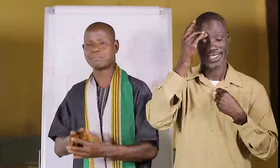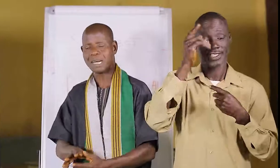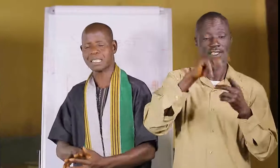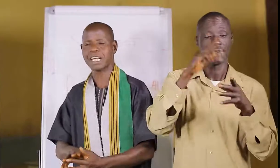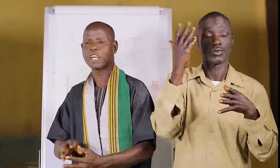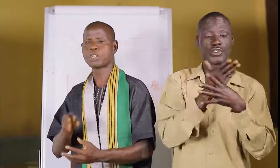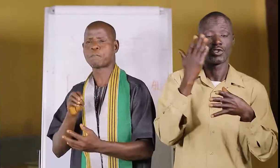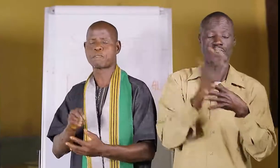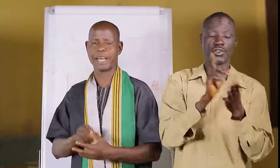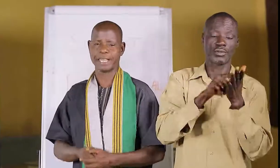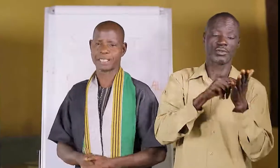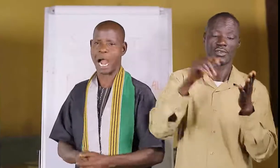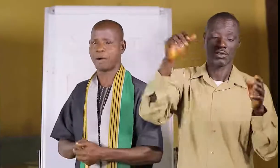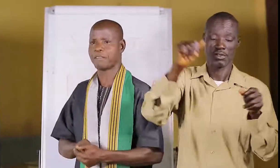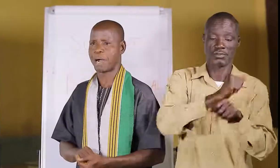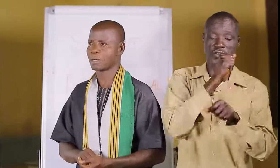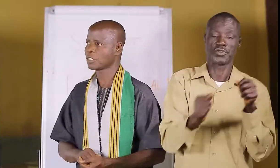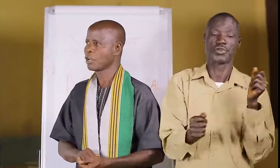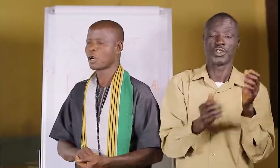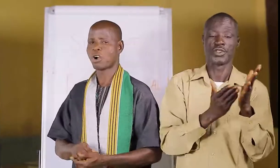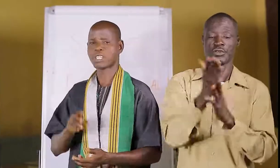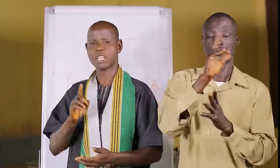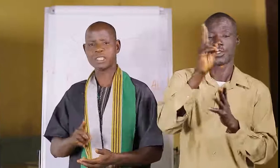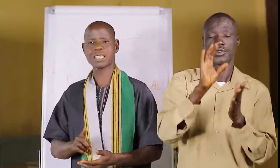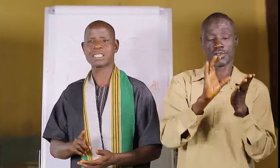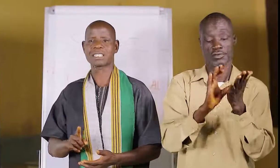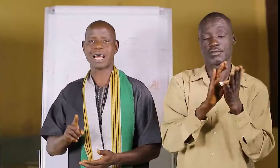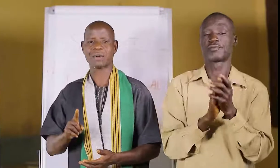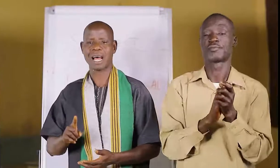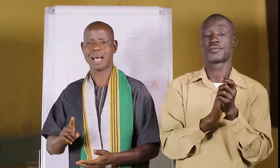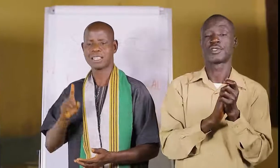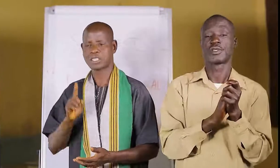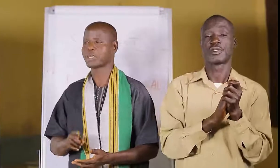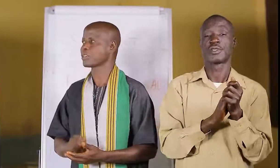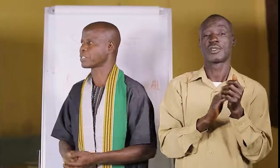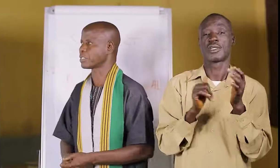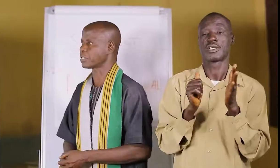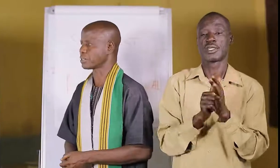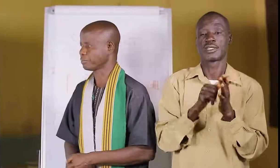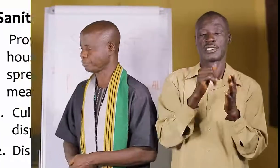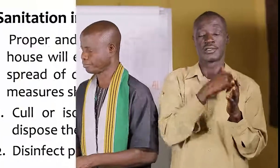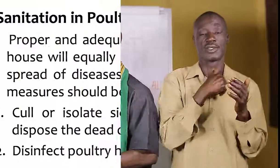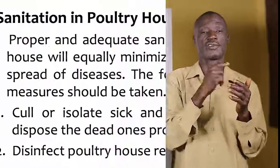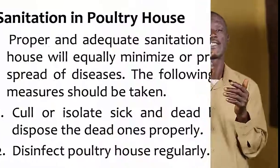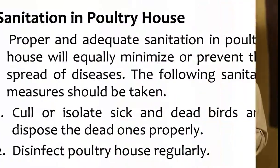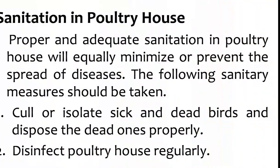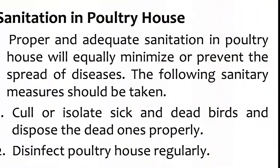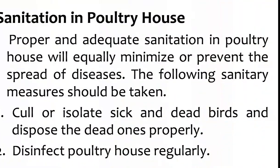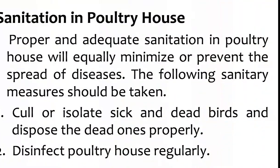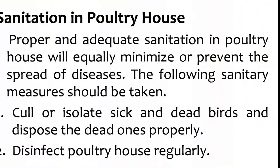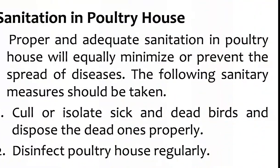is mostly to prevent it. However, coccidiosis is another serious disease.